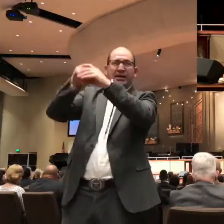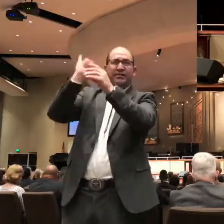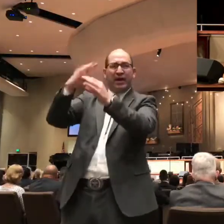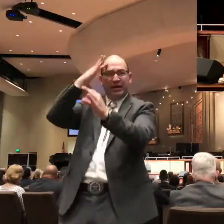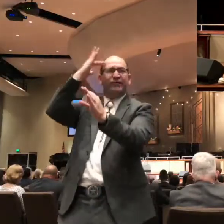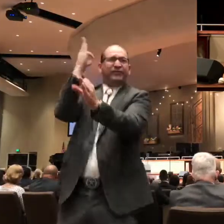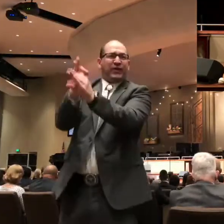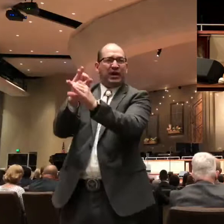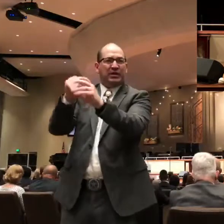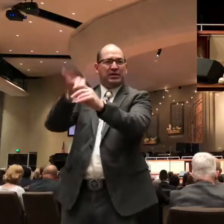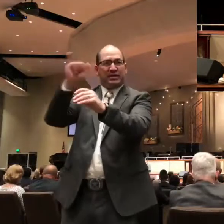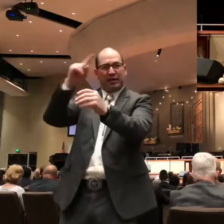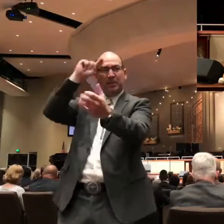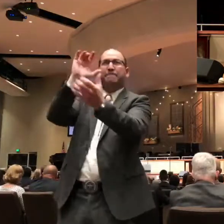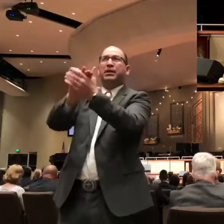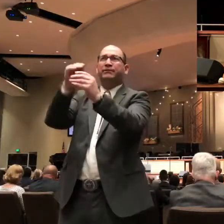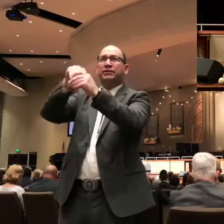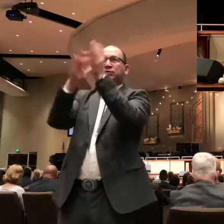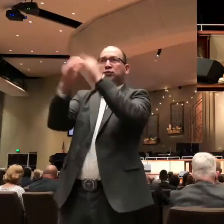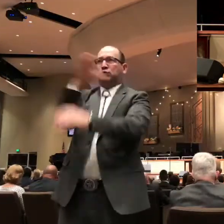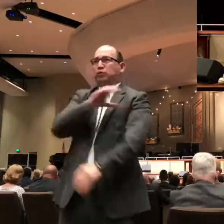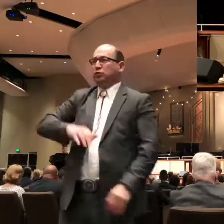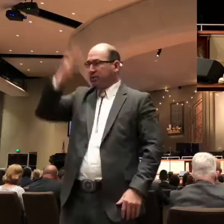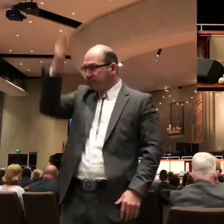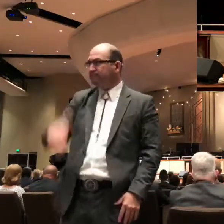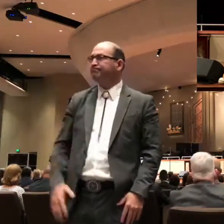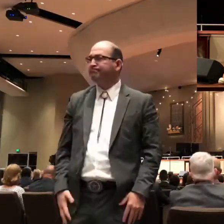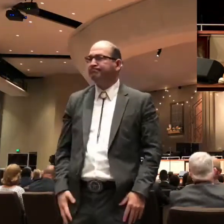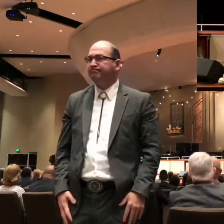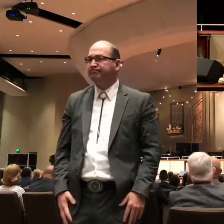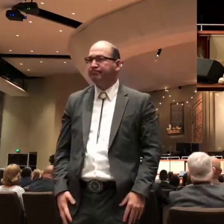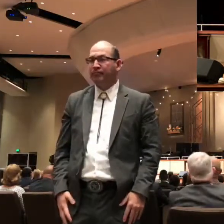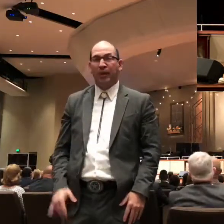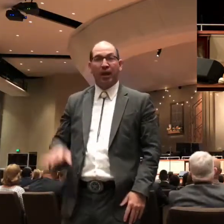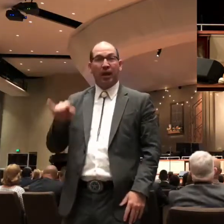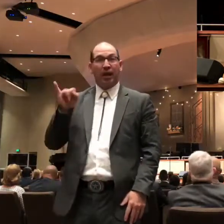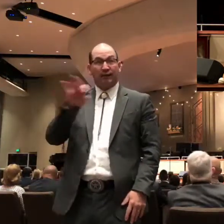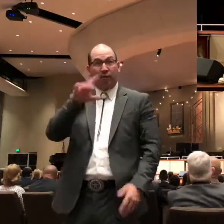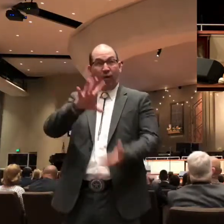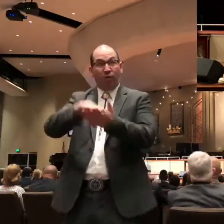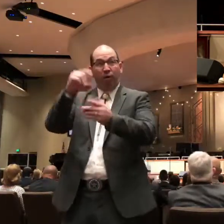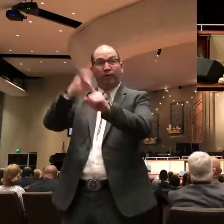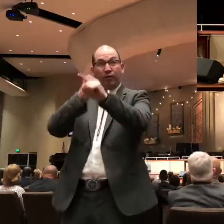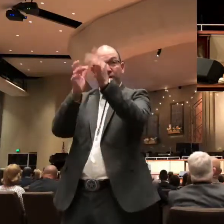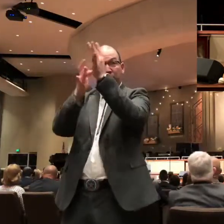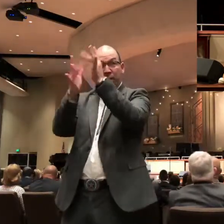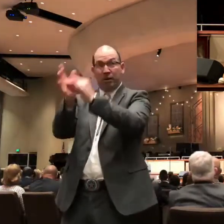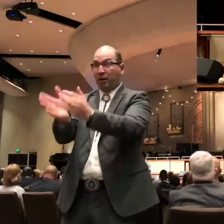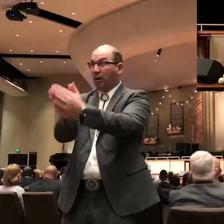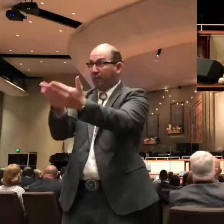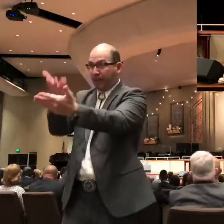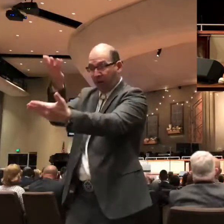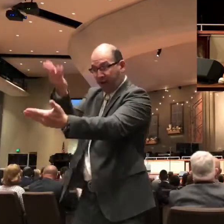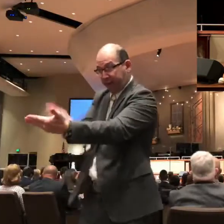faith as you have been taught. And God says, whenever you have been taught from the Word of God, the faith, then